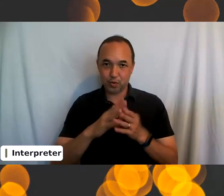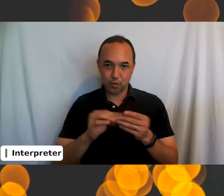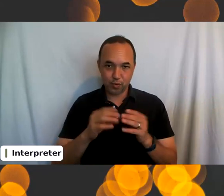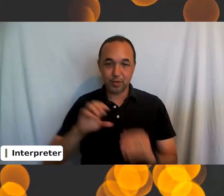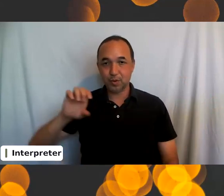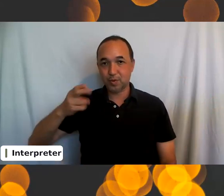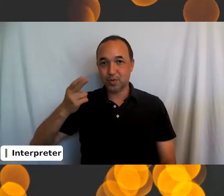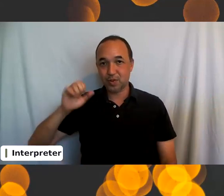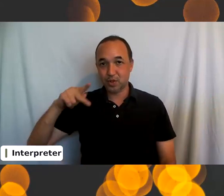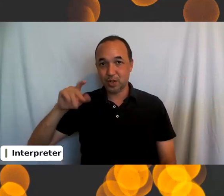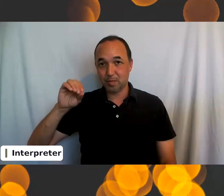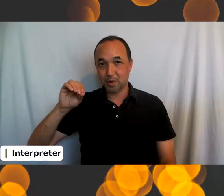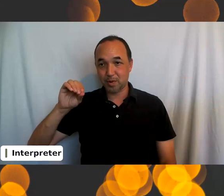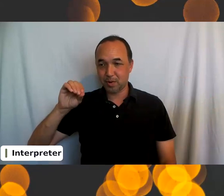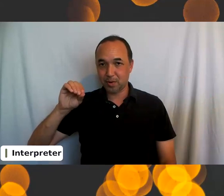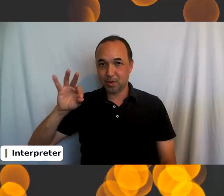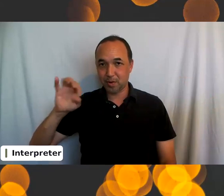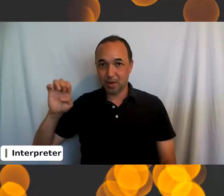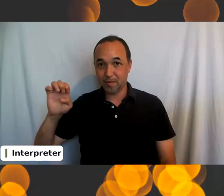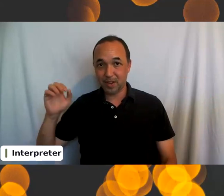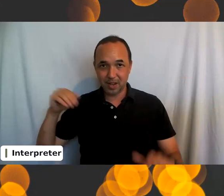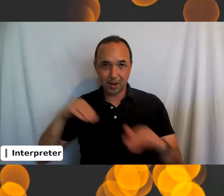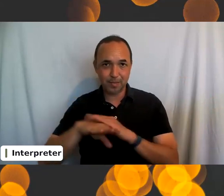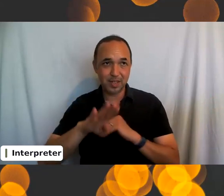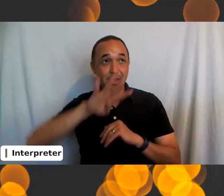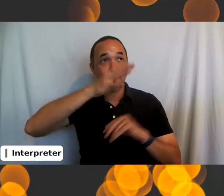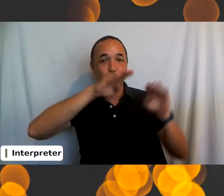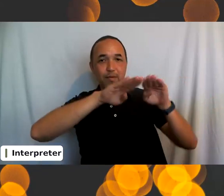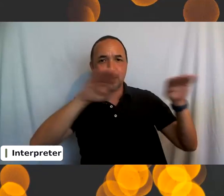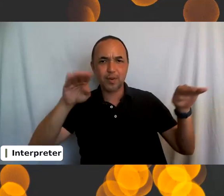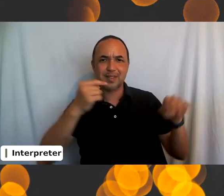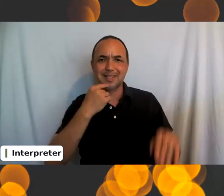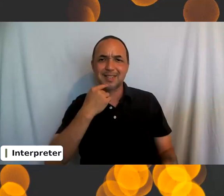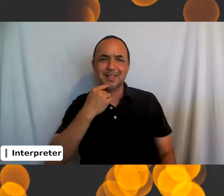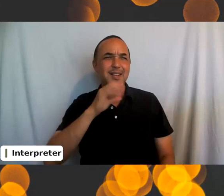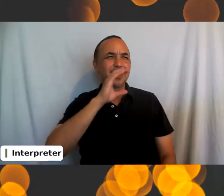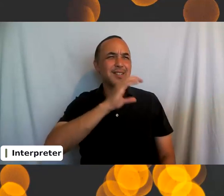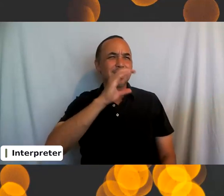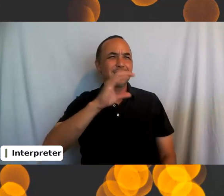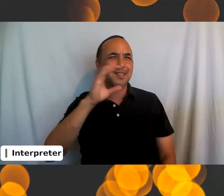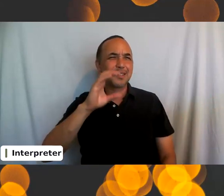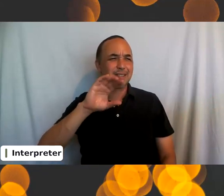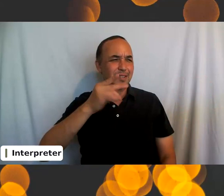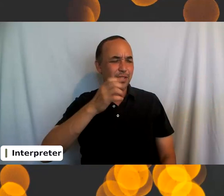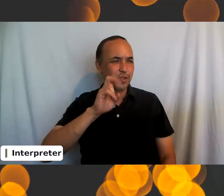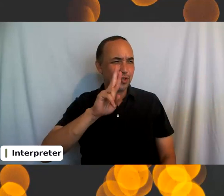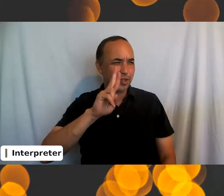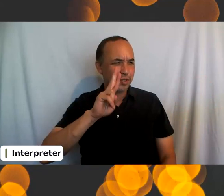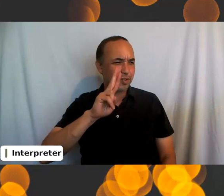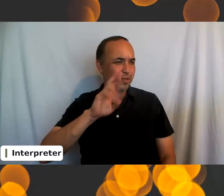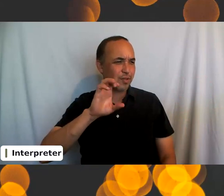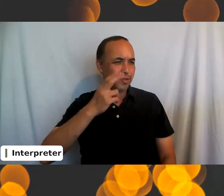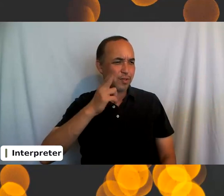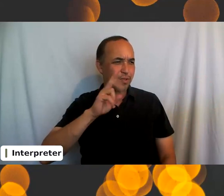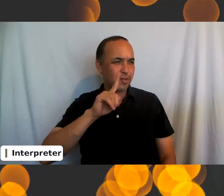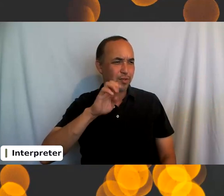doing a walkthrough. And up on that 4th floor, he says, CCC, Chester Charles Curtin. I can't remember what his name was, but